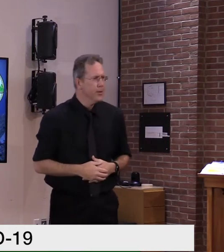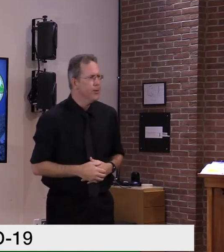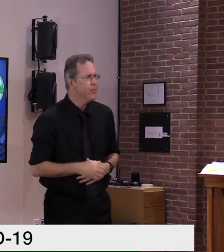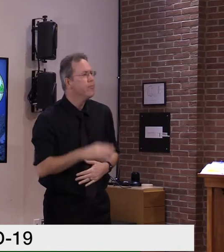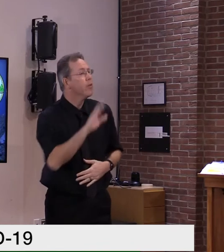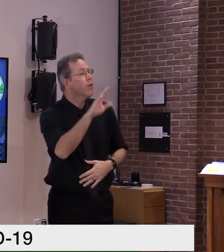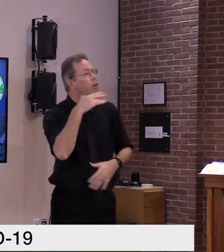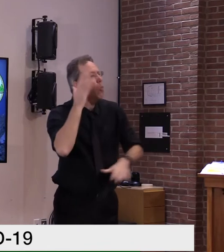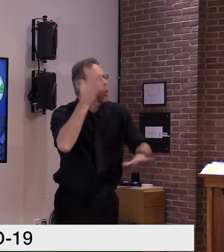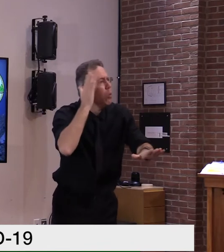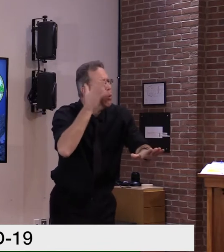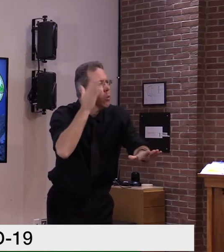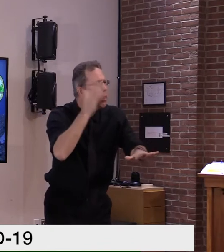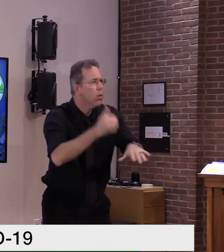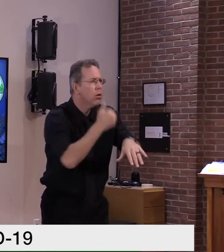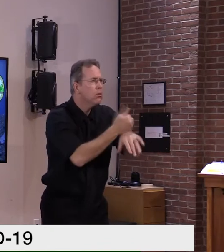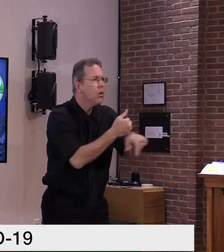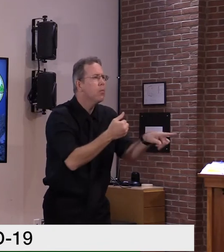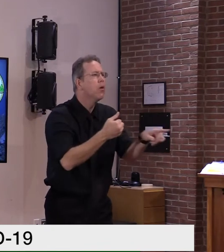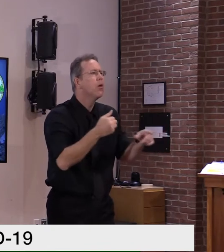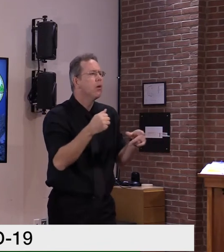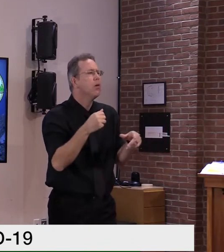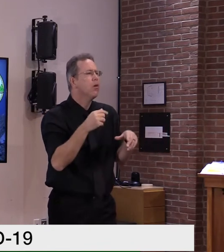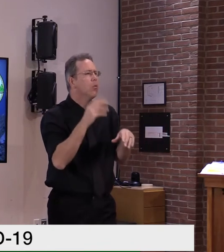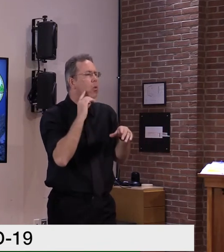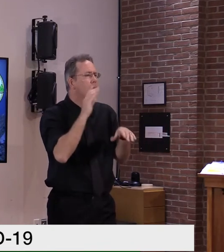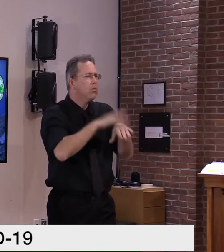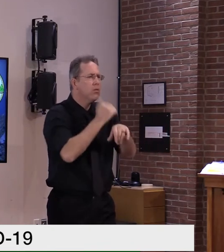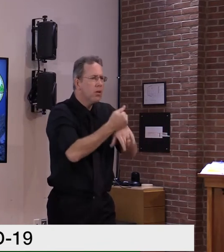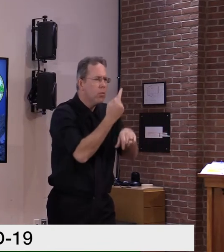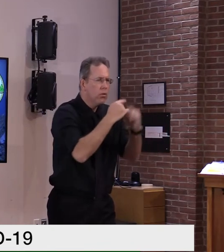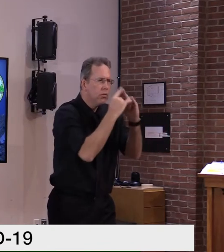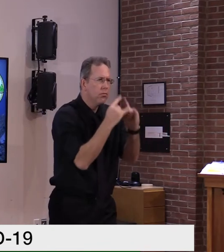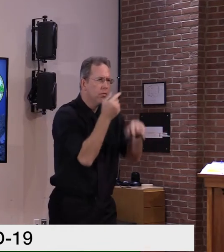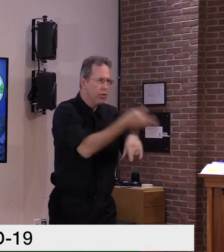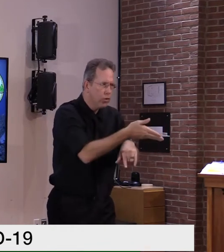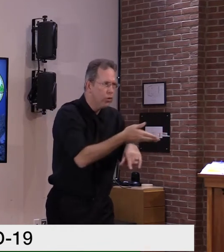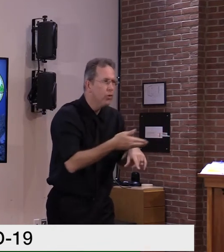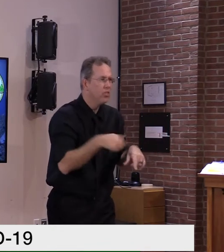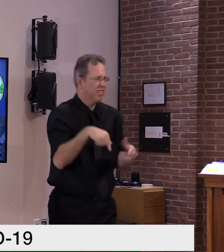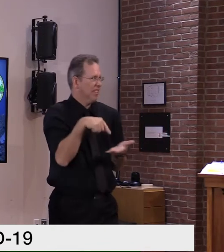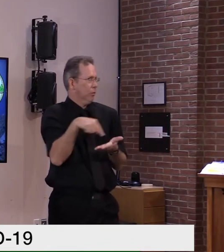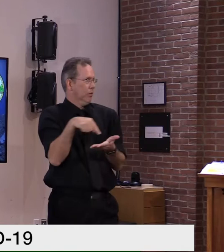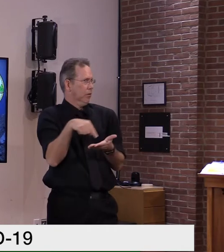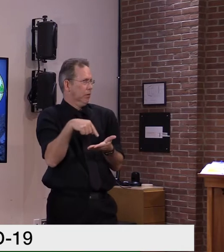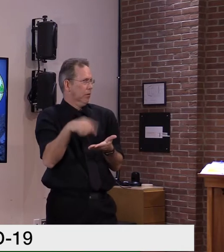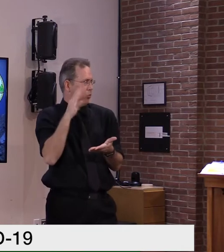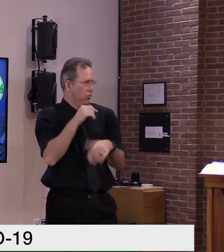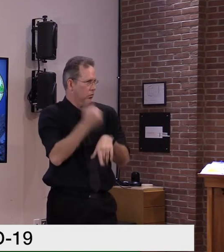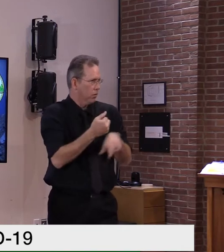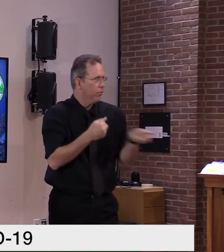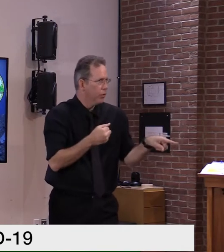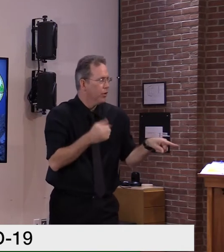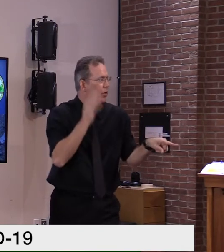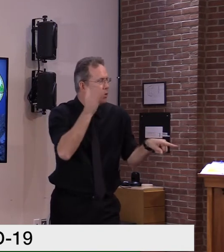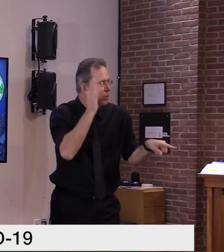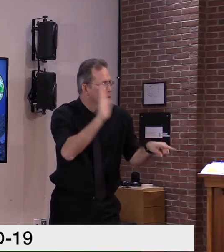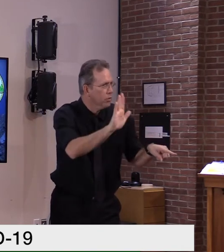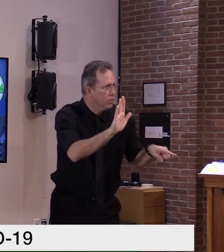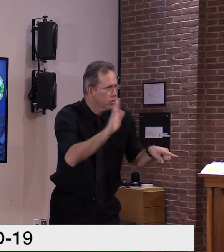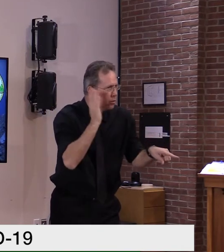the Island Pond site up this week. So we are concentrating on